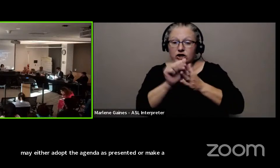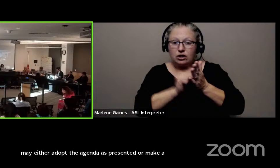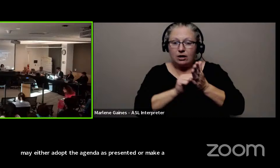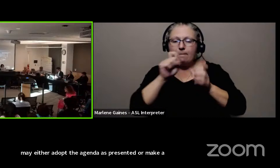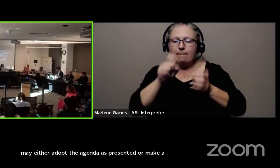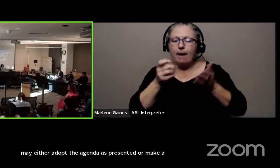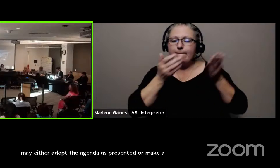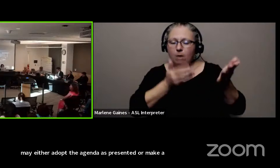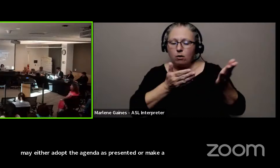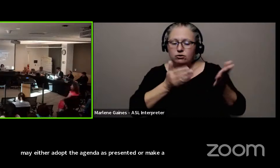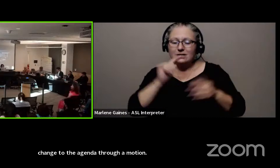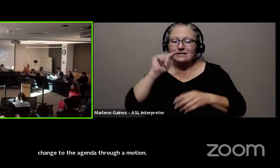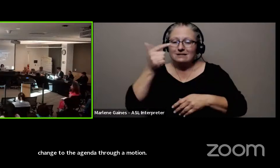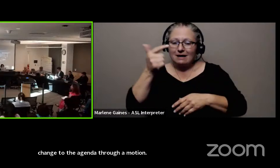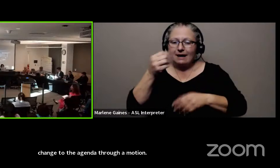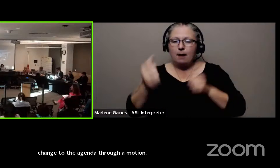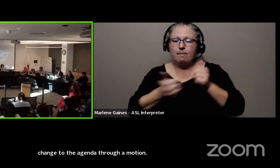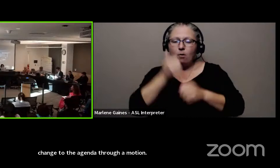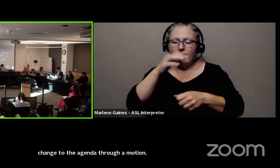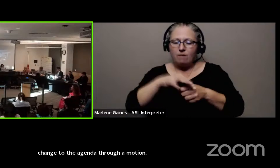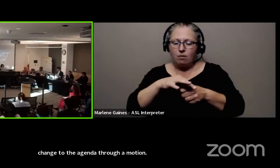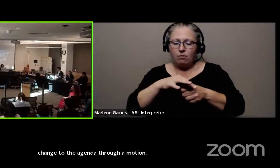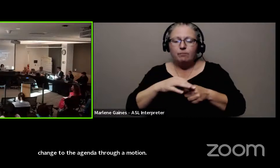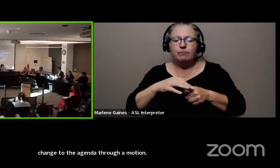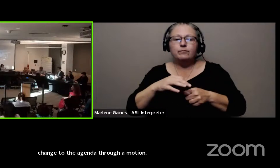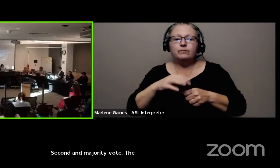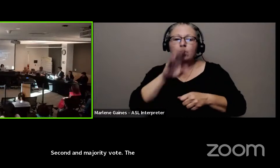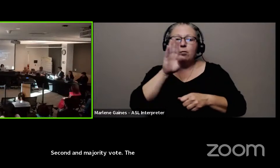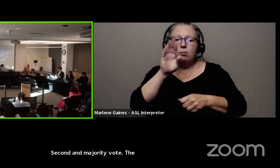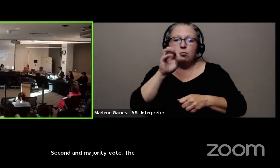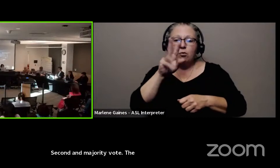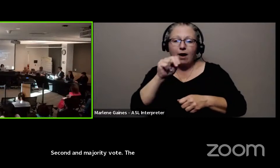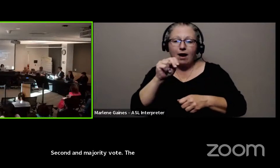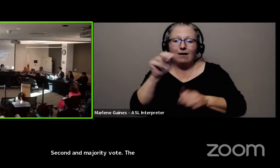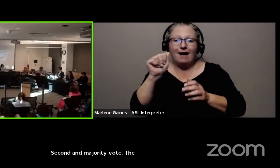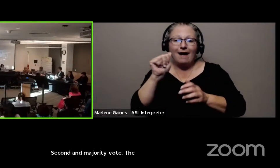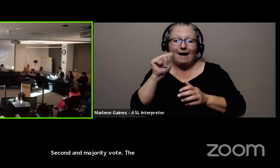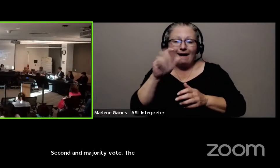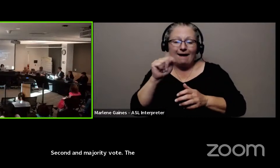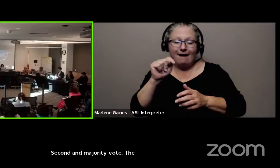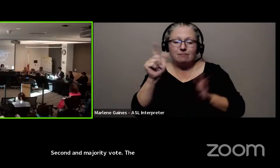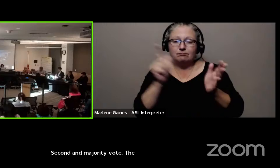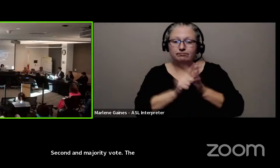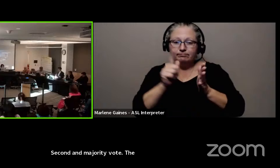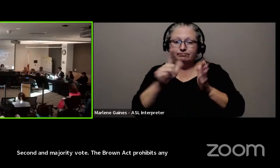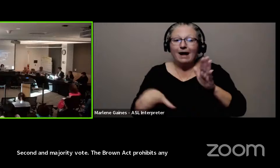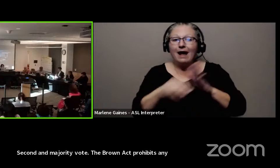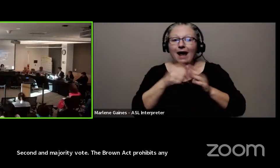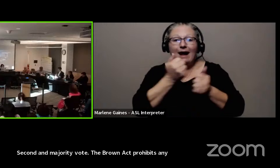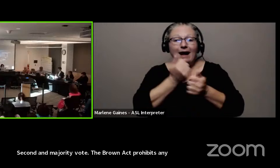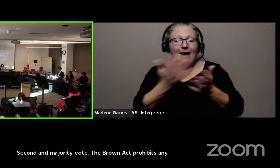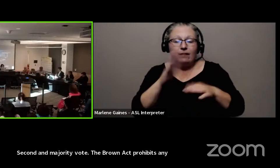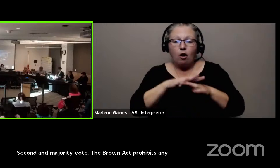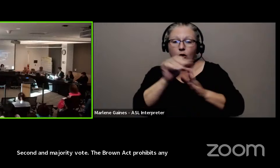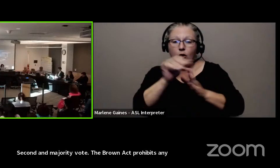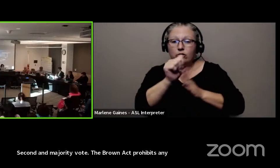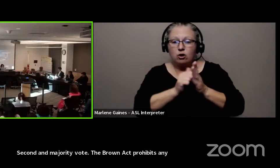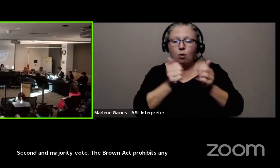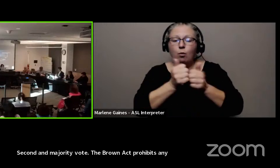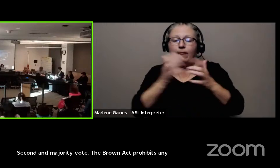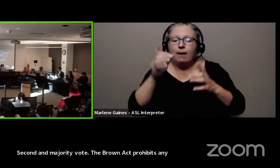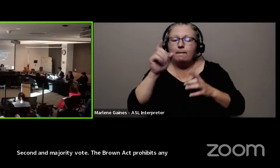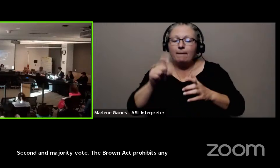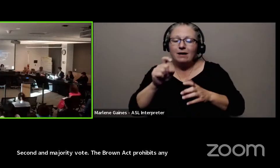motion, second, and majority vote. The Brown Act prohibits any additions to the agenda without a